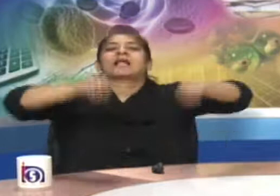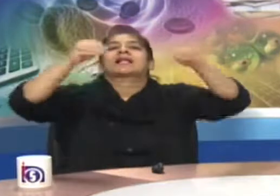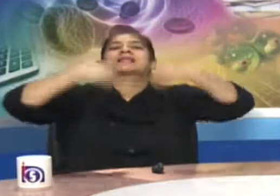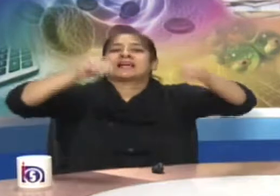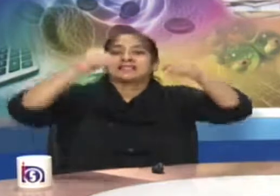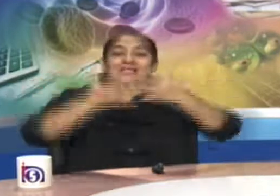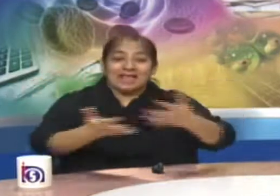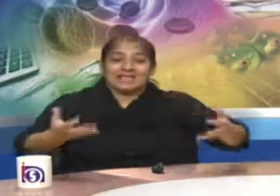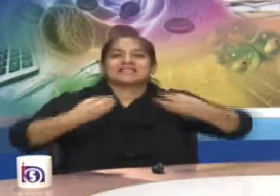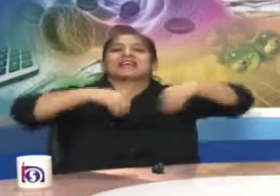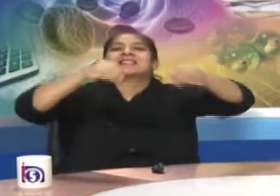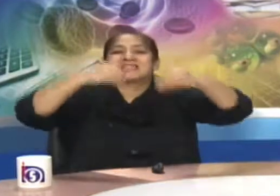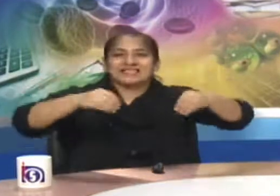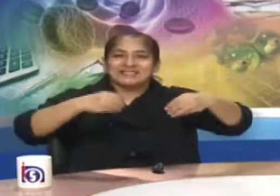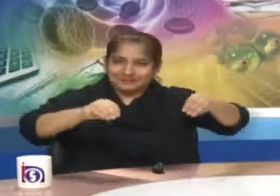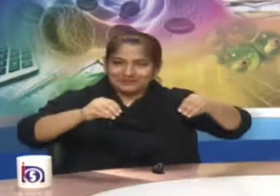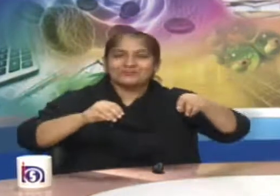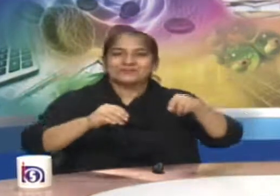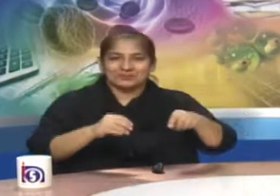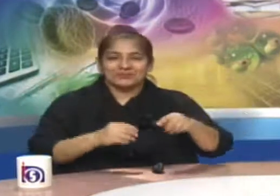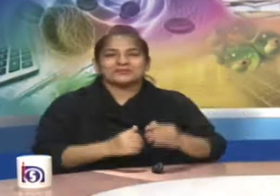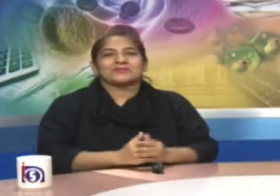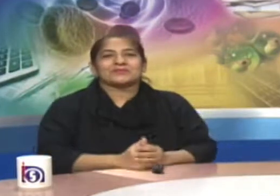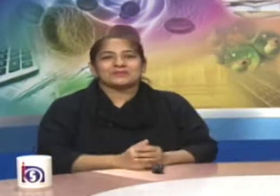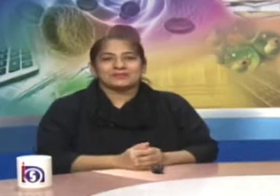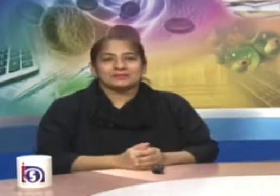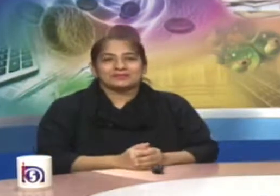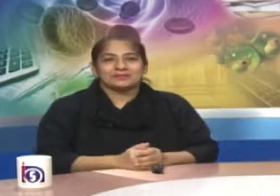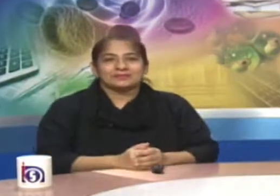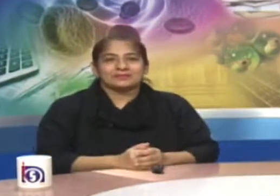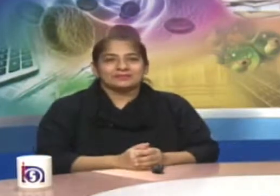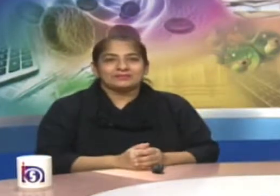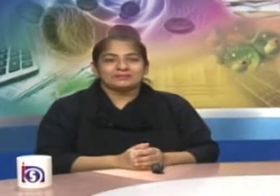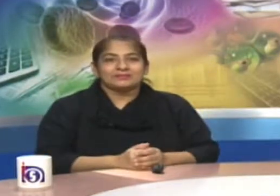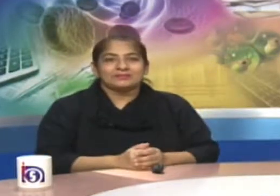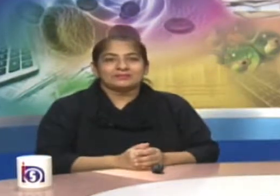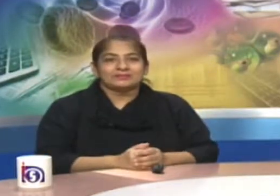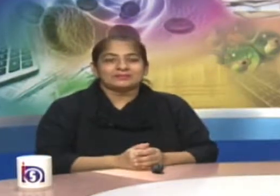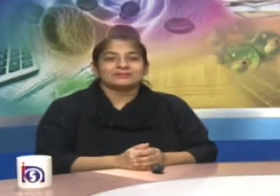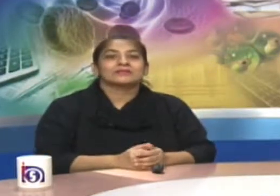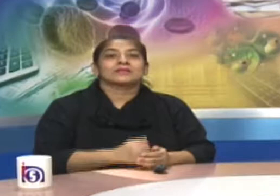that. It is about providing security for financial dealings.